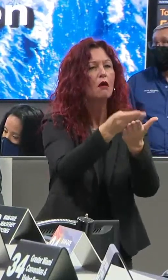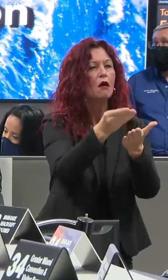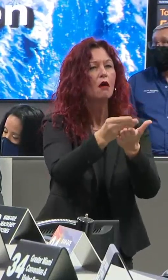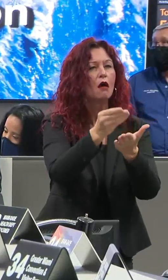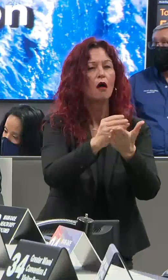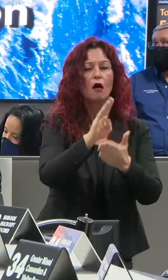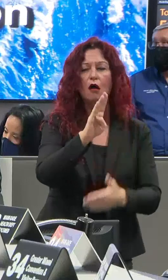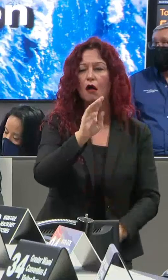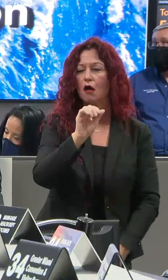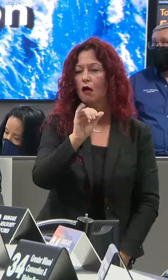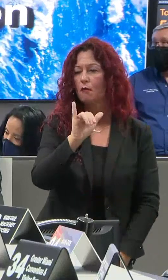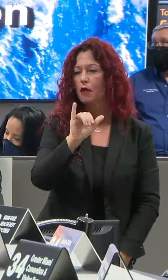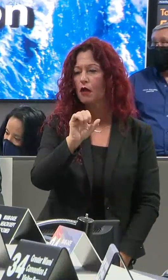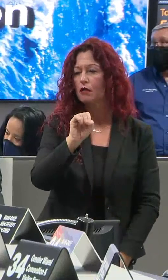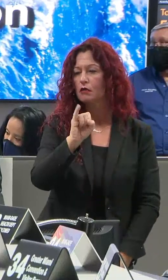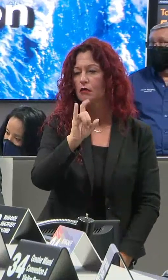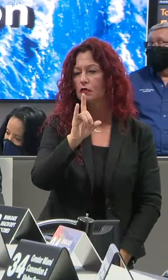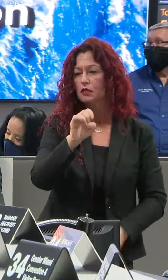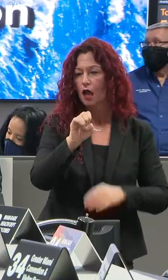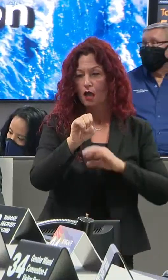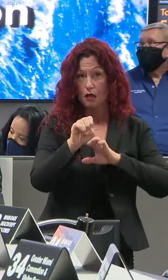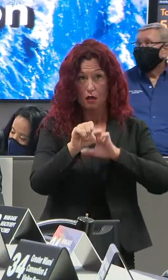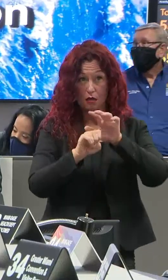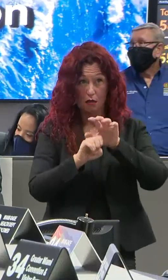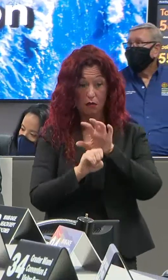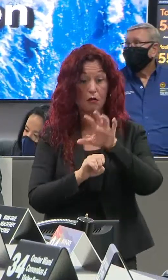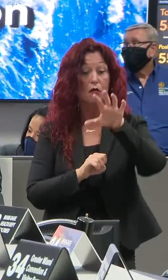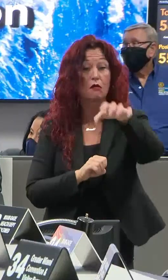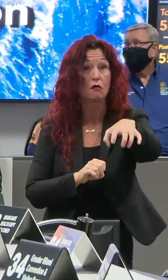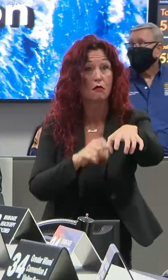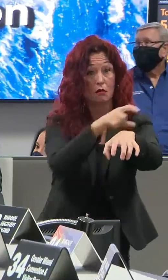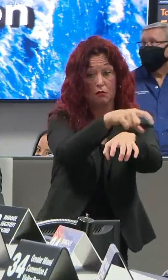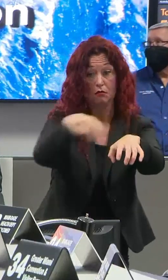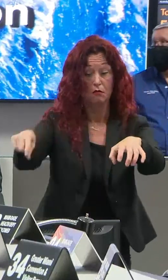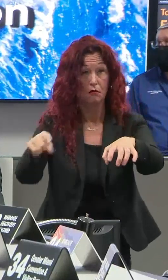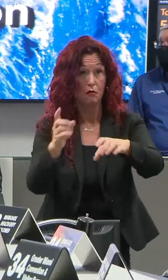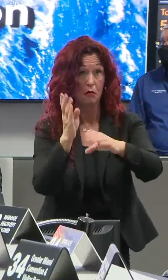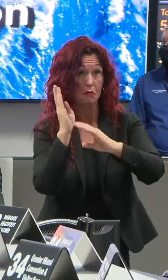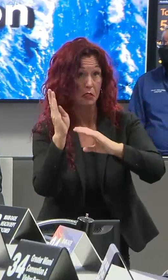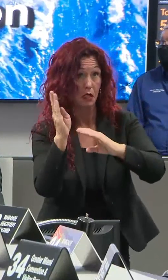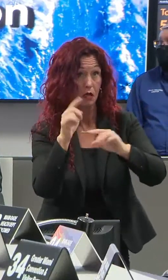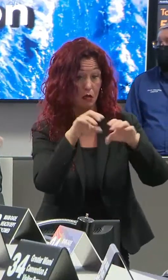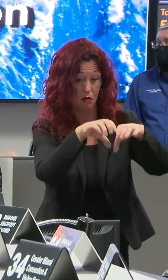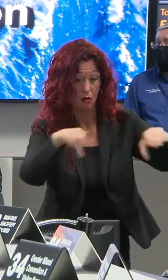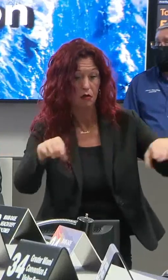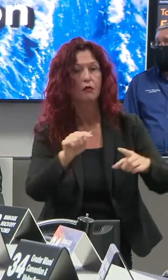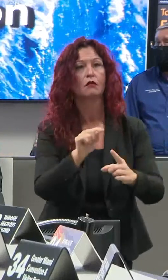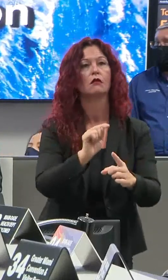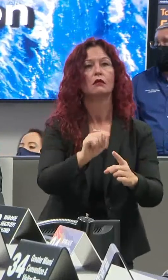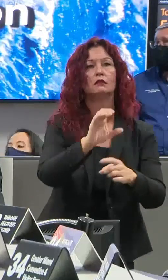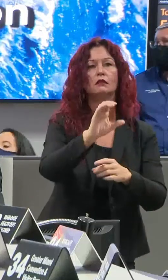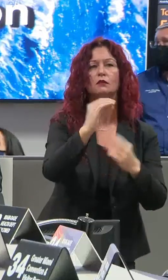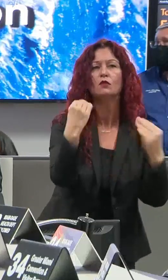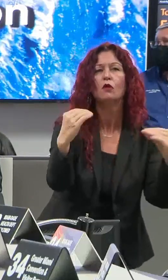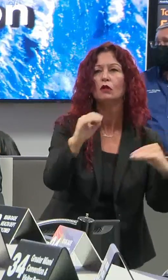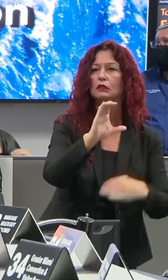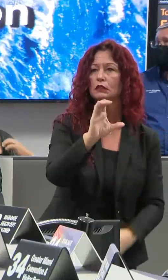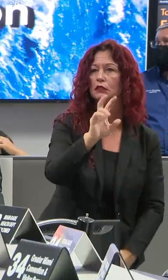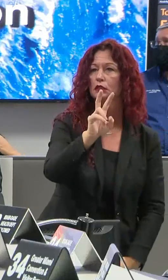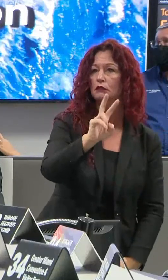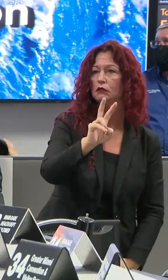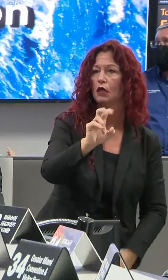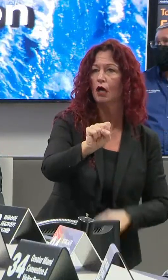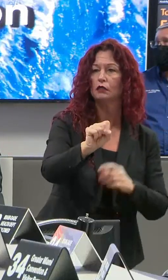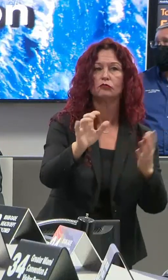Miami native and teacher at Miami Arts Charter. He was raised on the Miami River in a working-class home. Richard is a